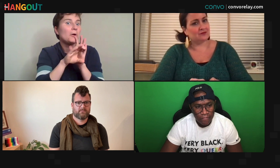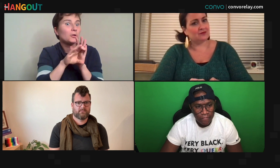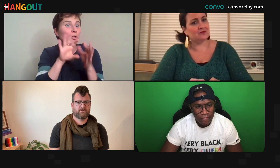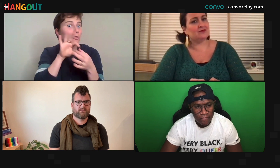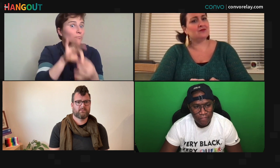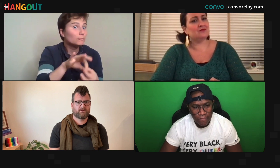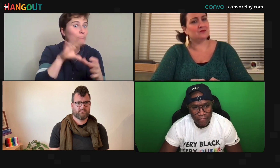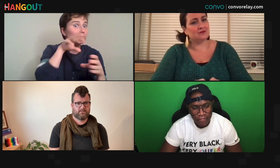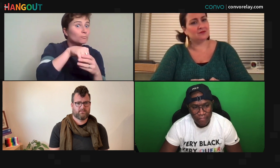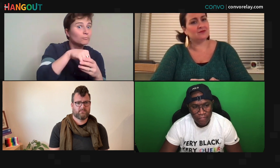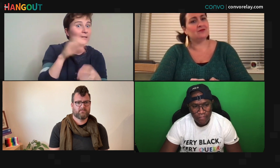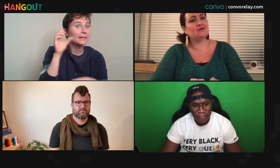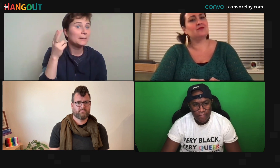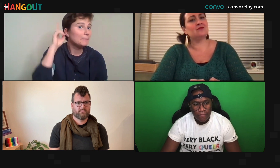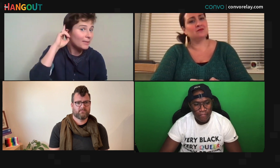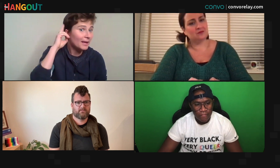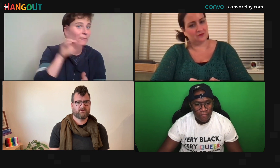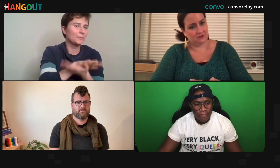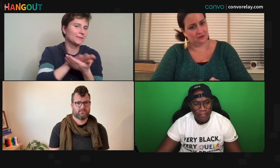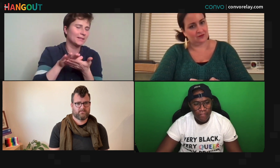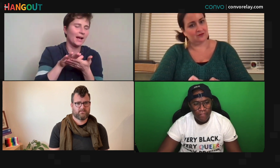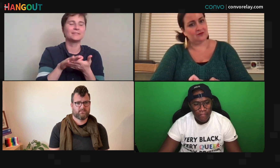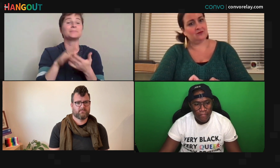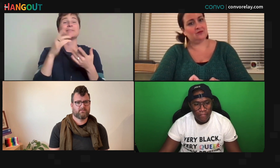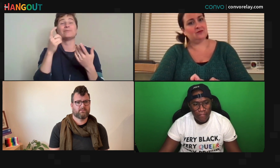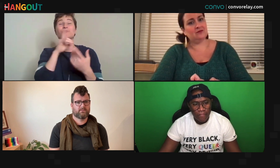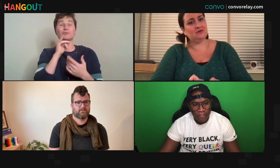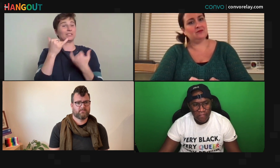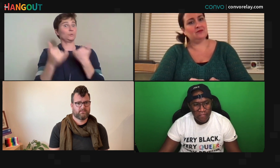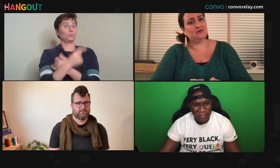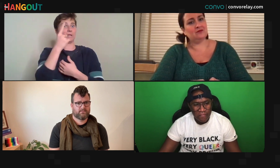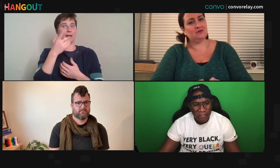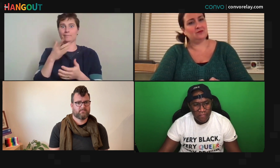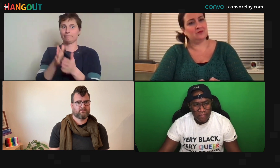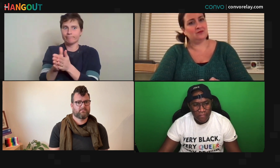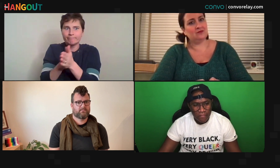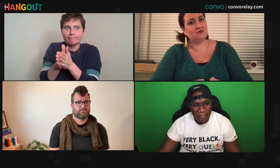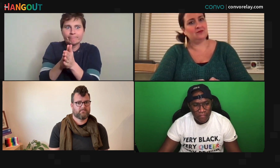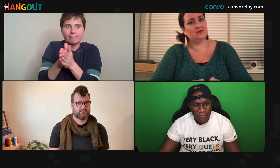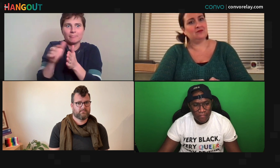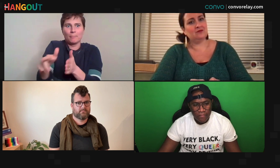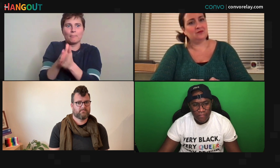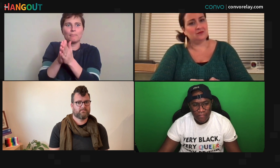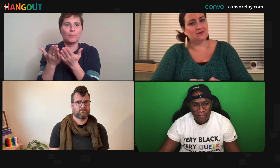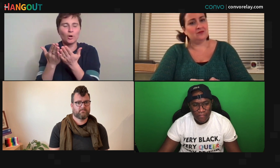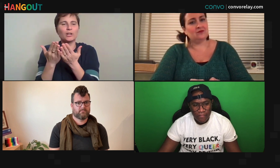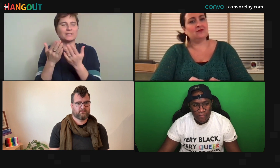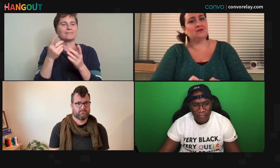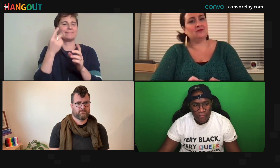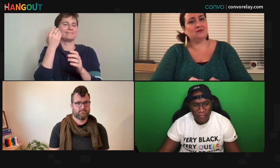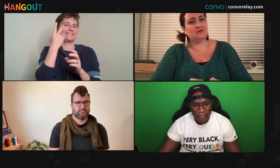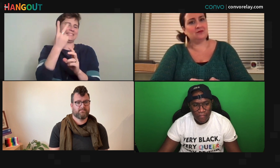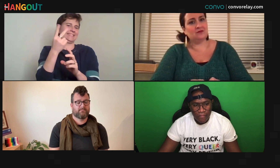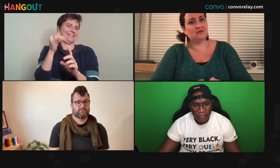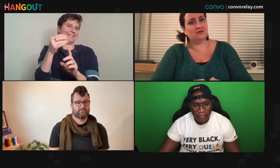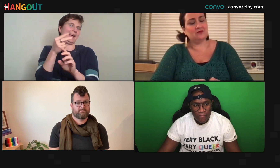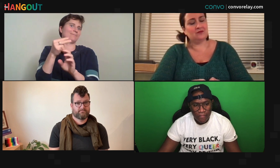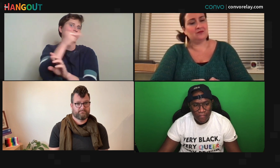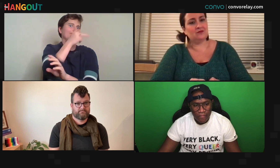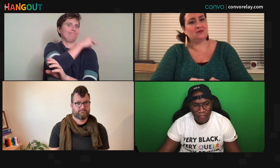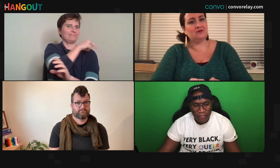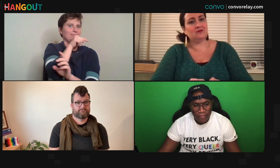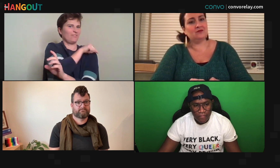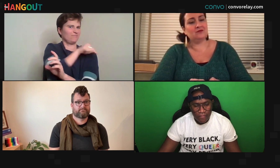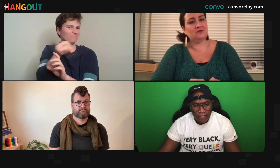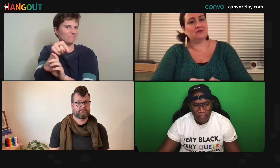had the cochlear implant, and I thought maybe I could find some characters who had a cochlear implant.